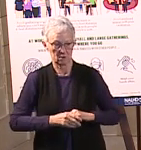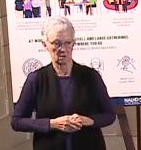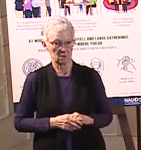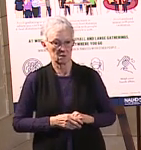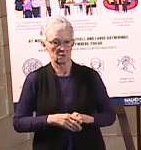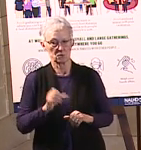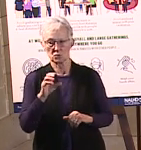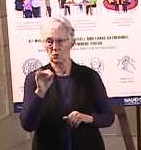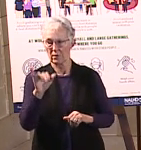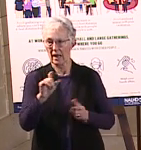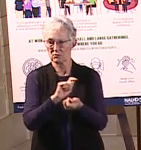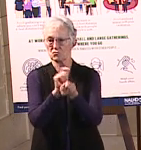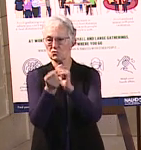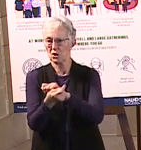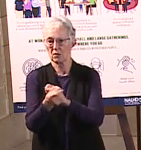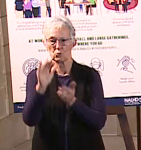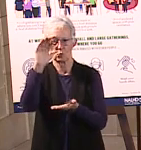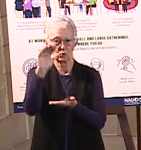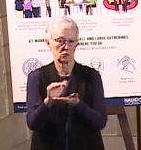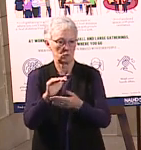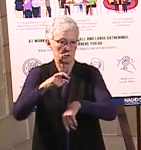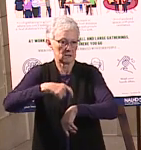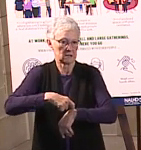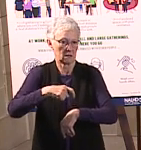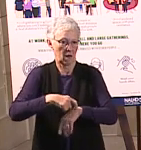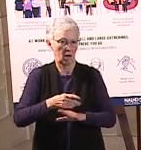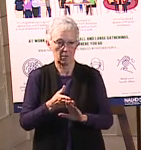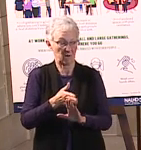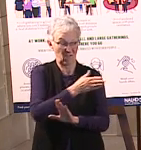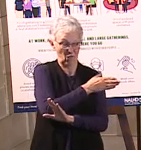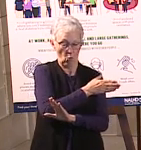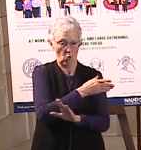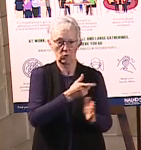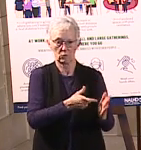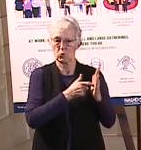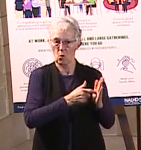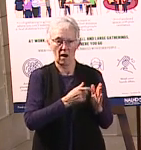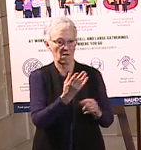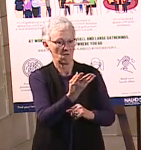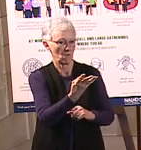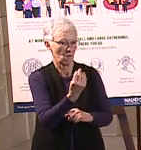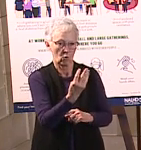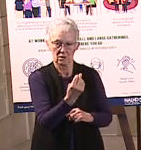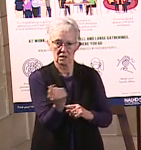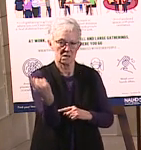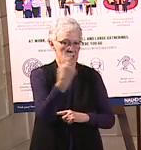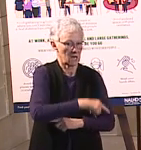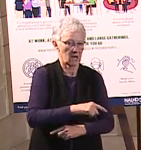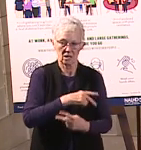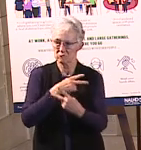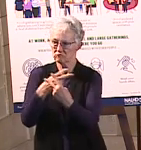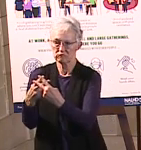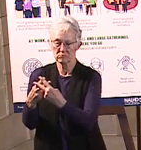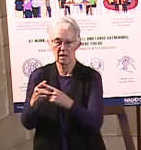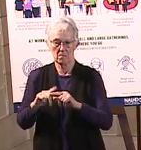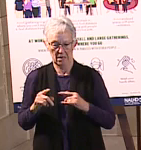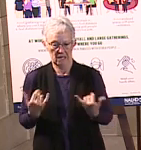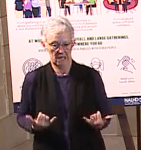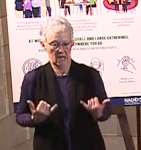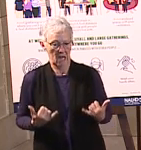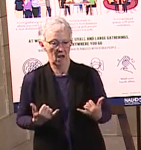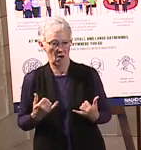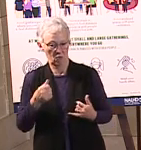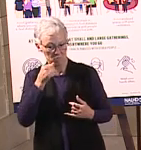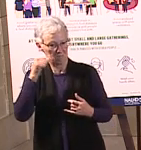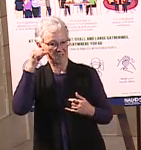So please keep that in mind. Again, those new directed health measures are published as of 5 o'clock last night. It is effective.